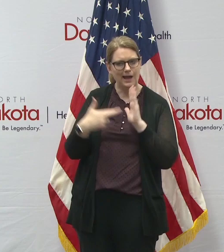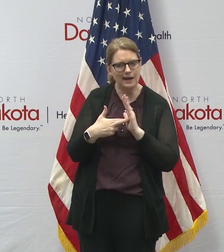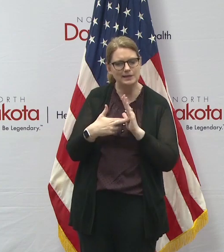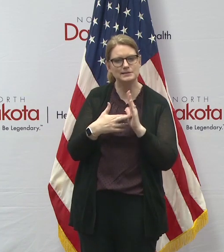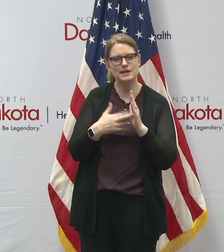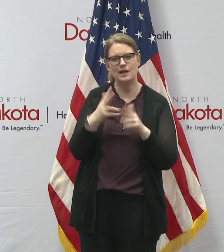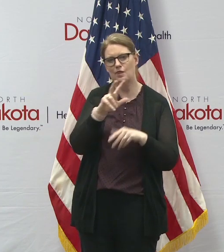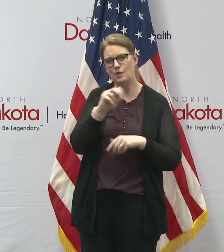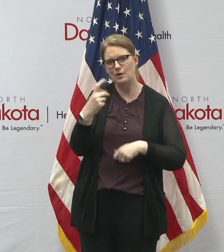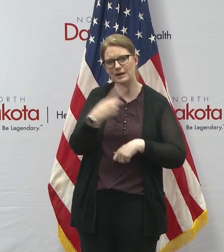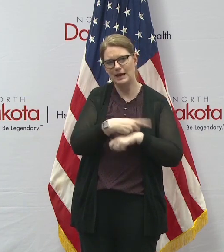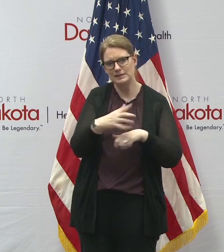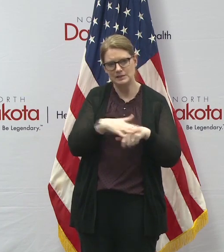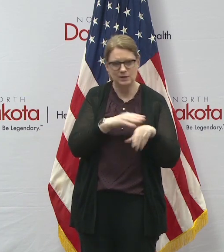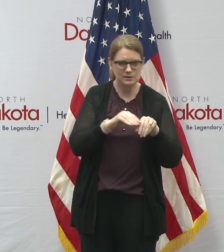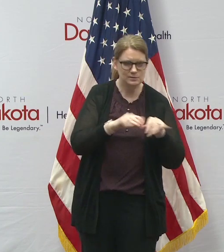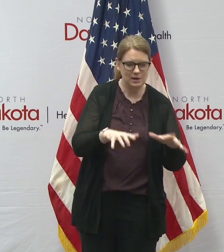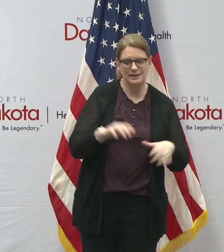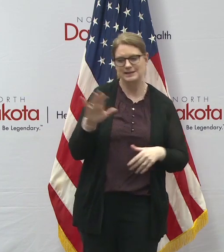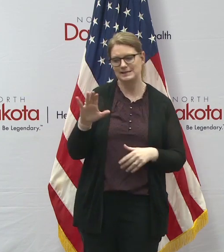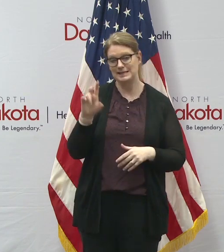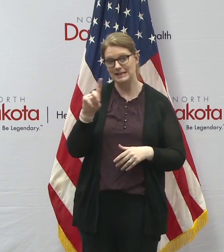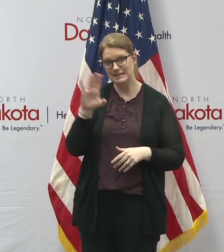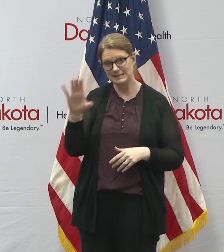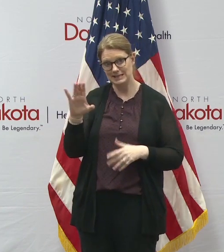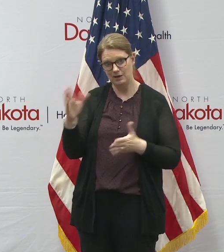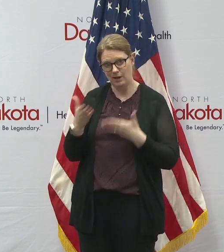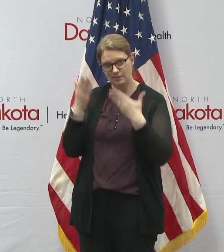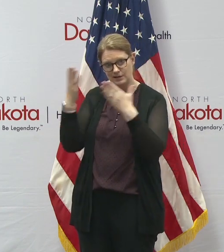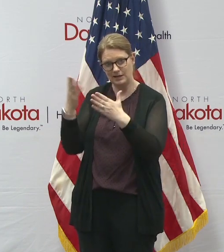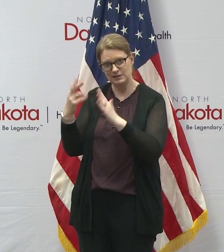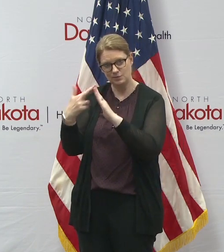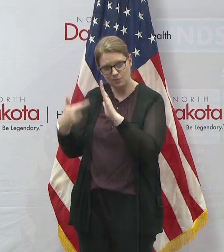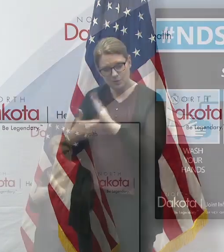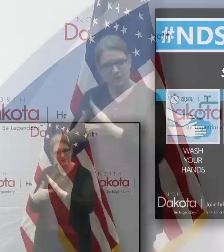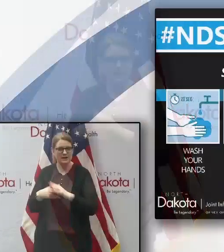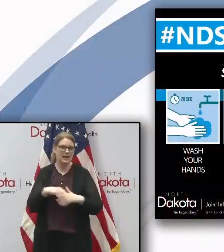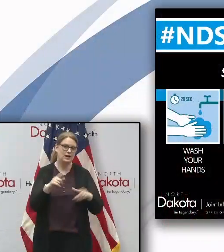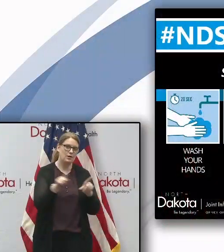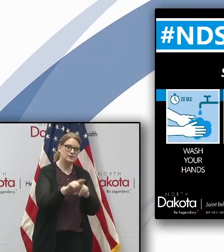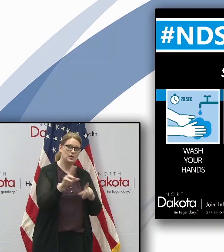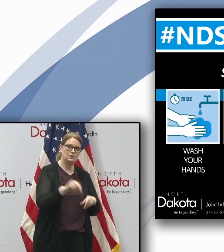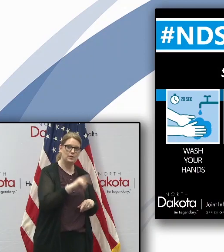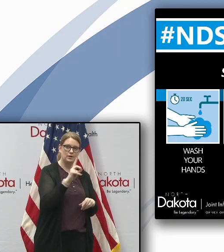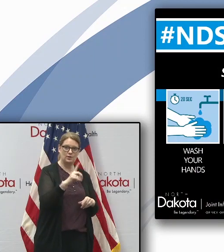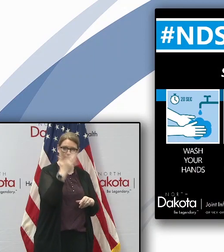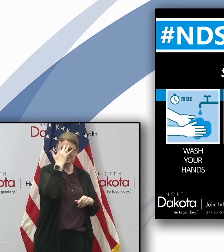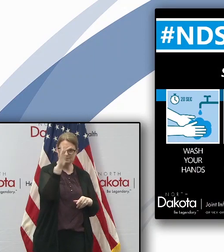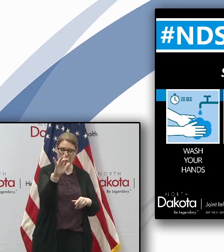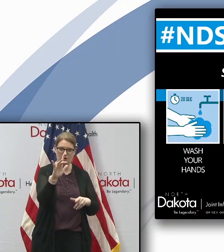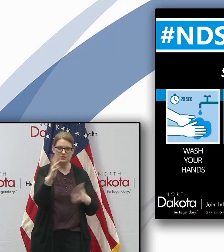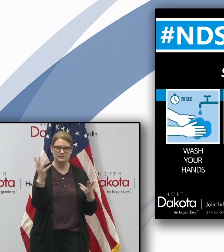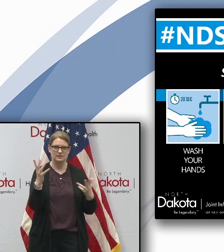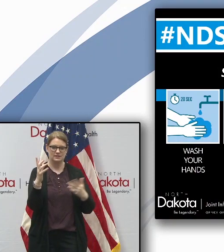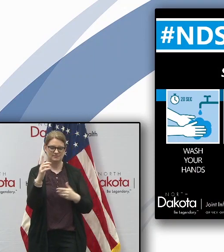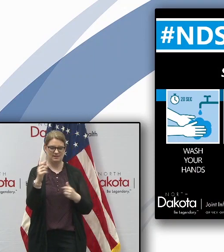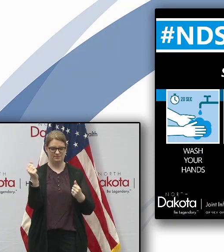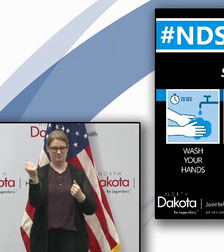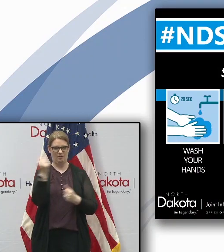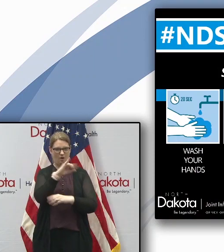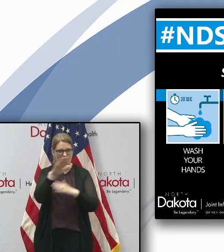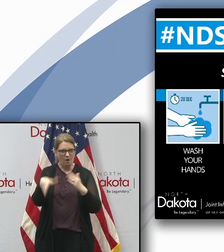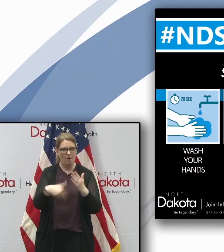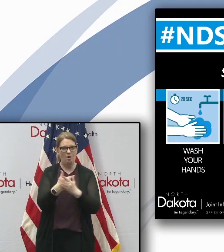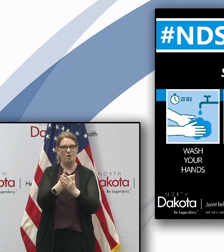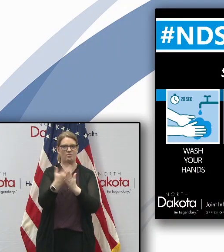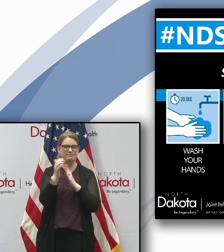spread, CDC guidelines, and what we call North Dakota SMART, which is a compilation of all of this